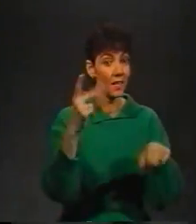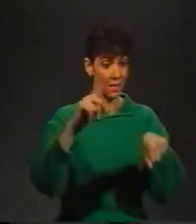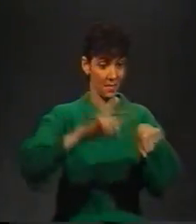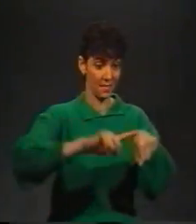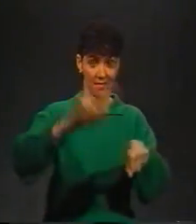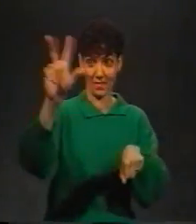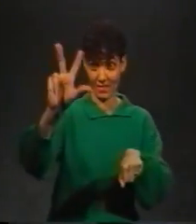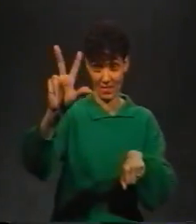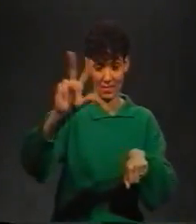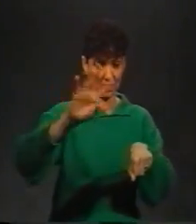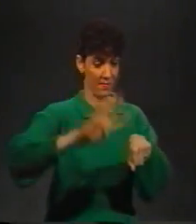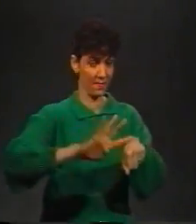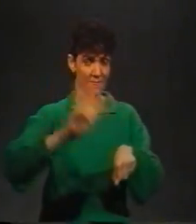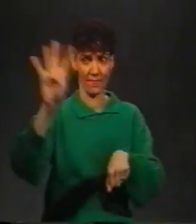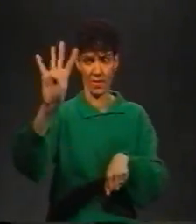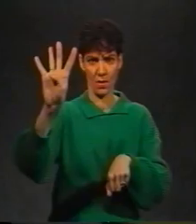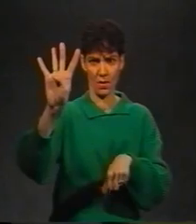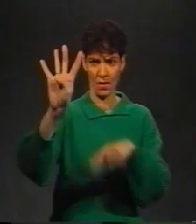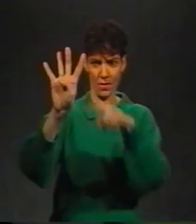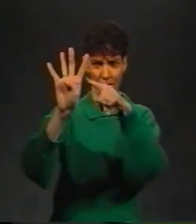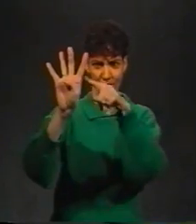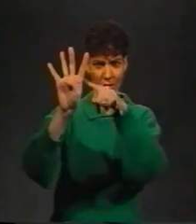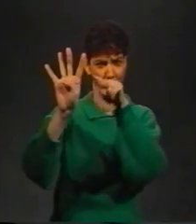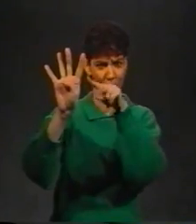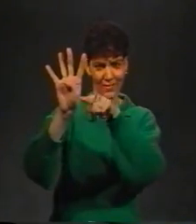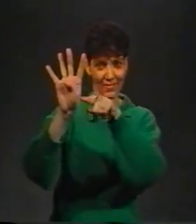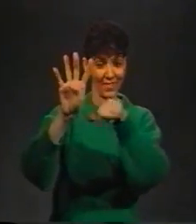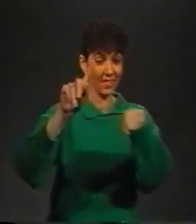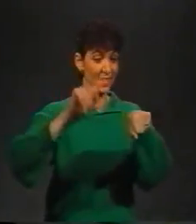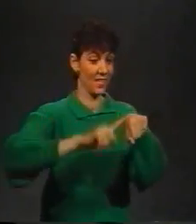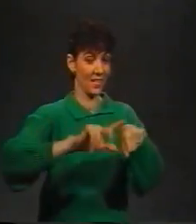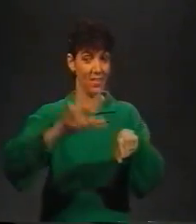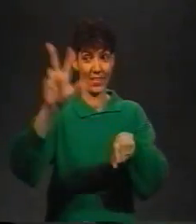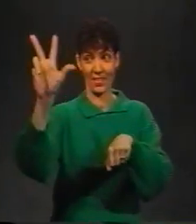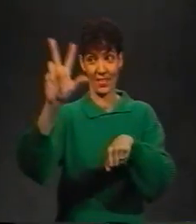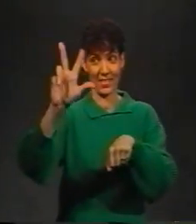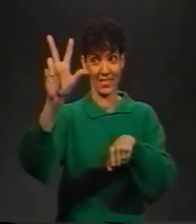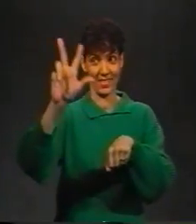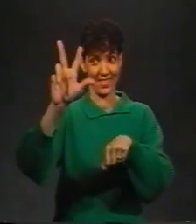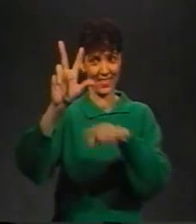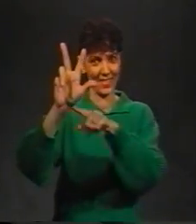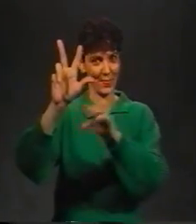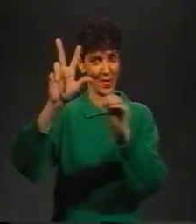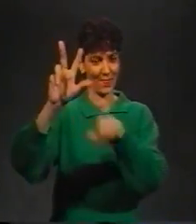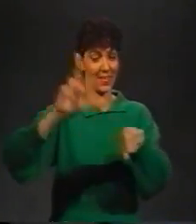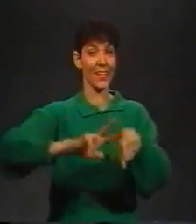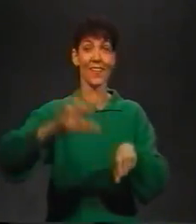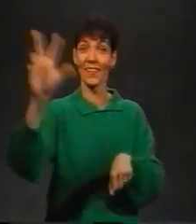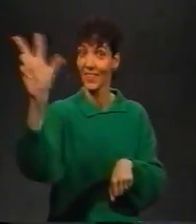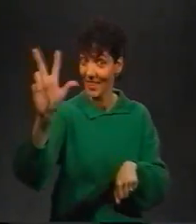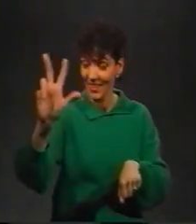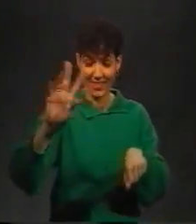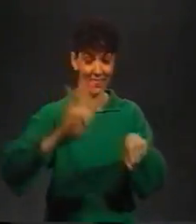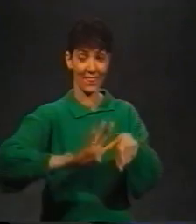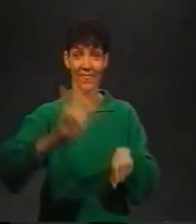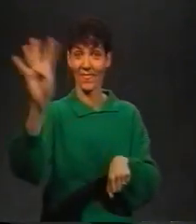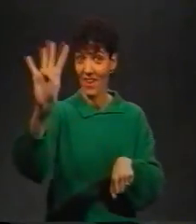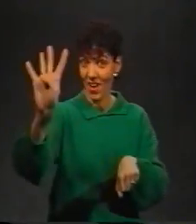side after the wrist contact when you are referring to specific on-the-hour time, like 3 o'clock. The